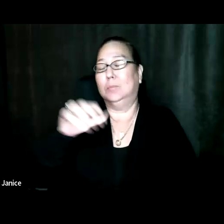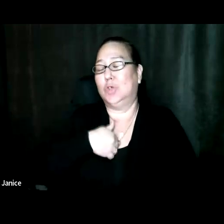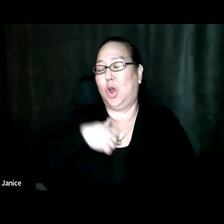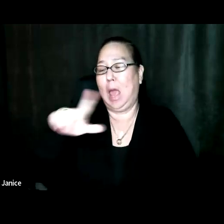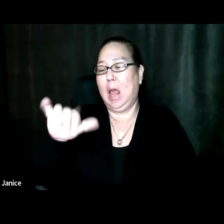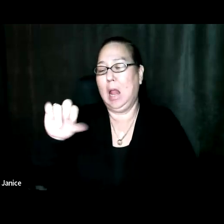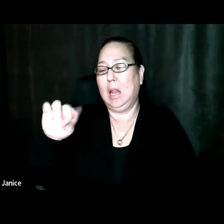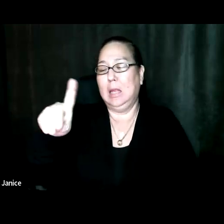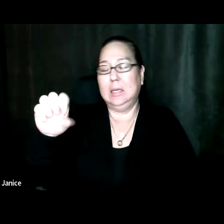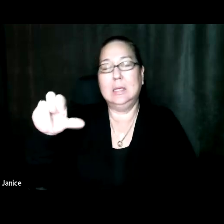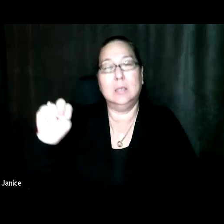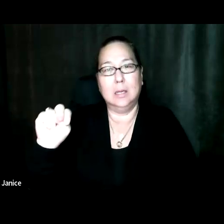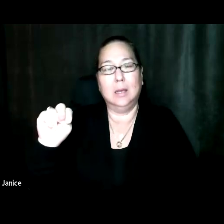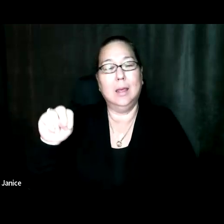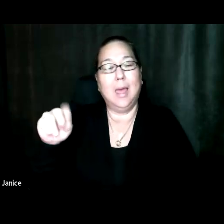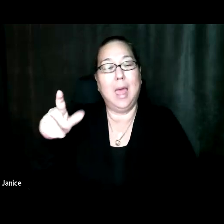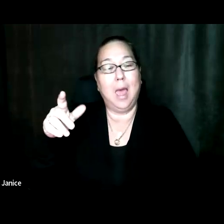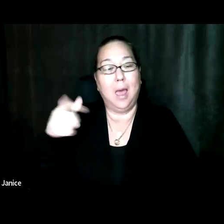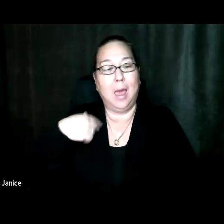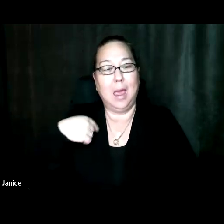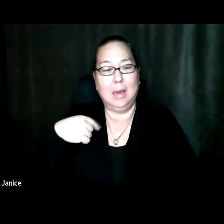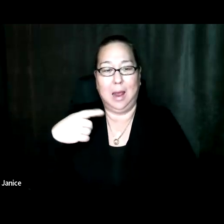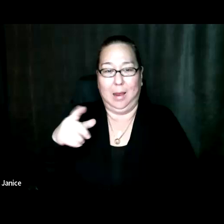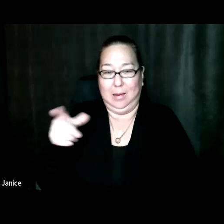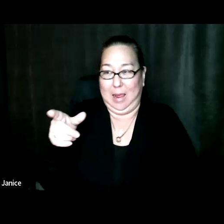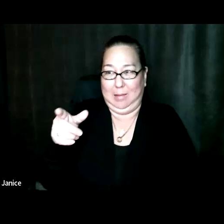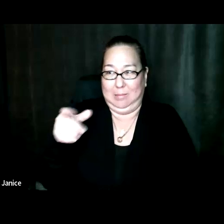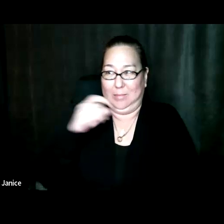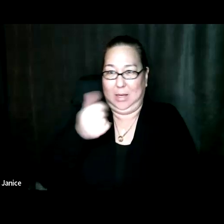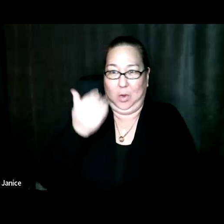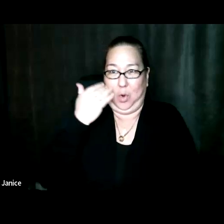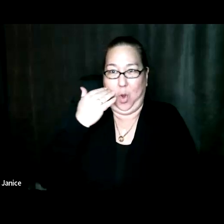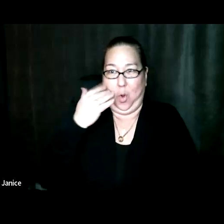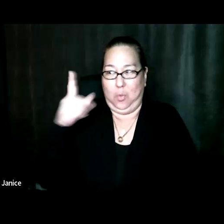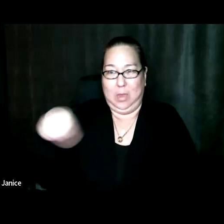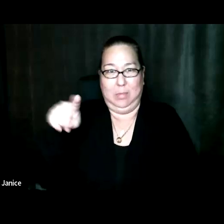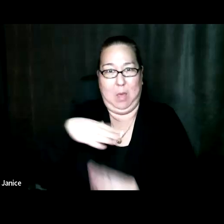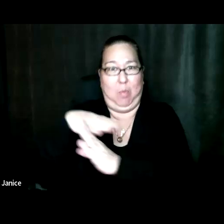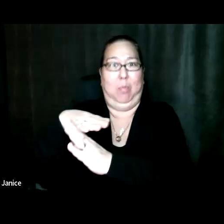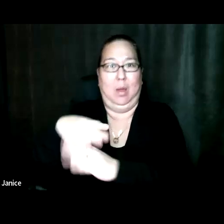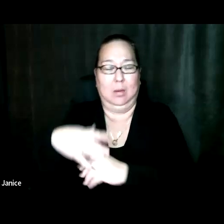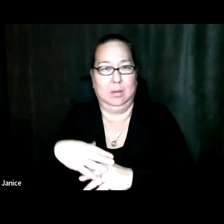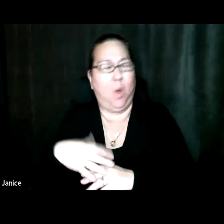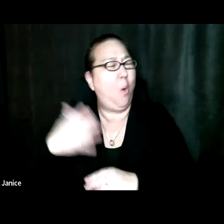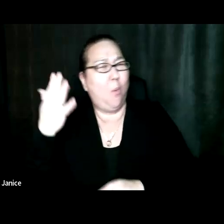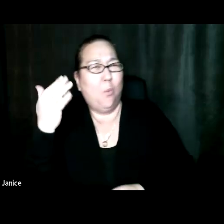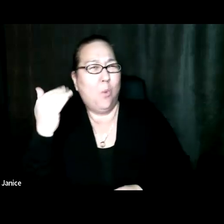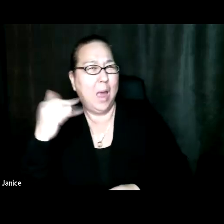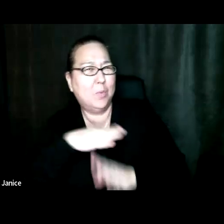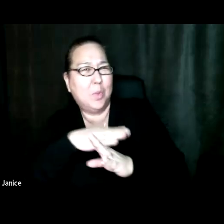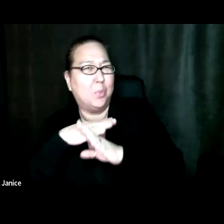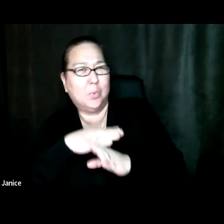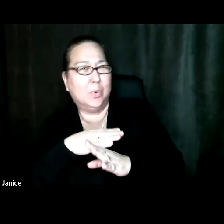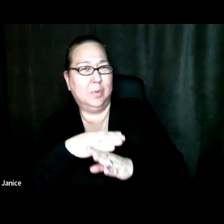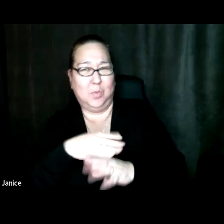here as a public school advocate and ask, why would the district expressly prohibit one of its high quality schools with seemingly